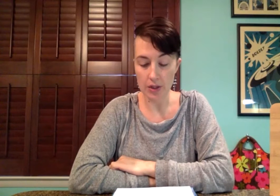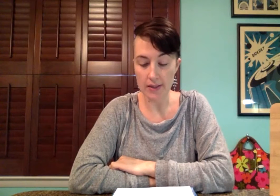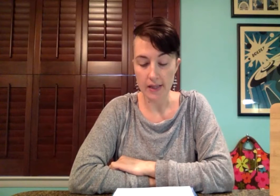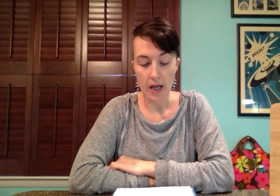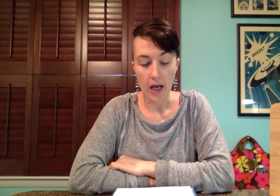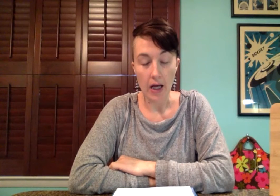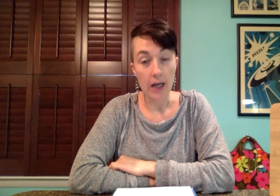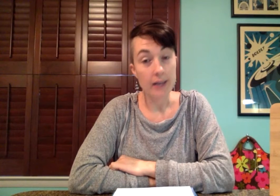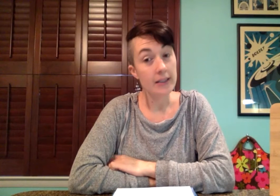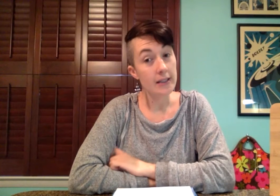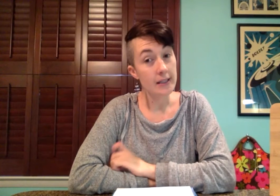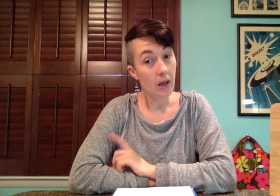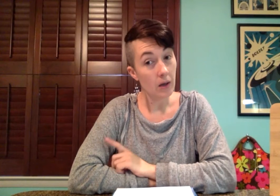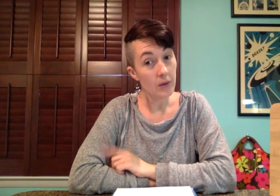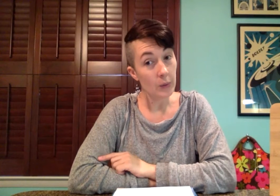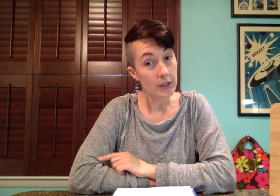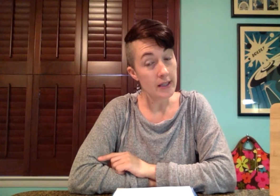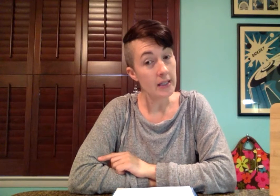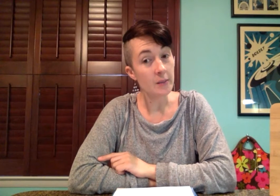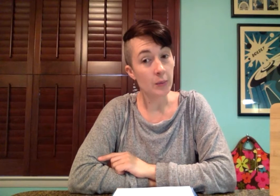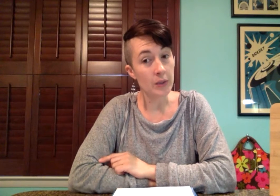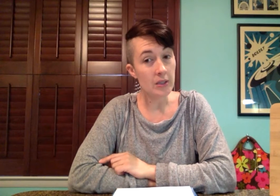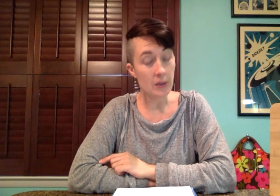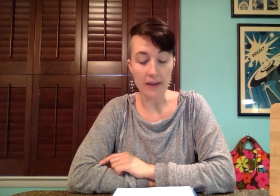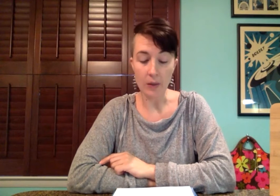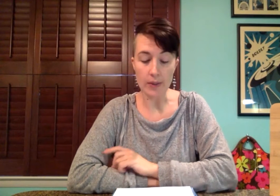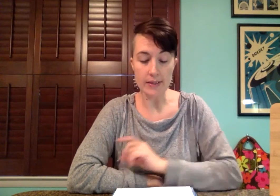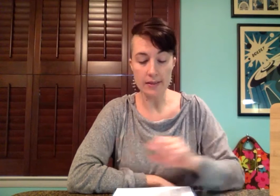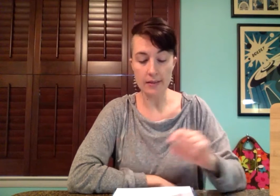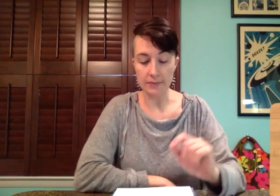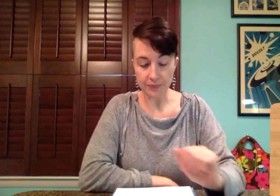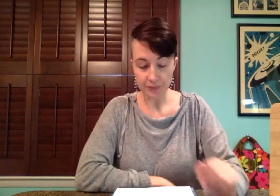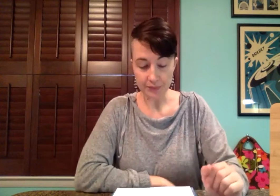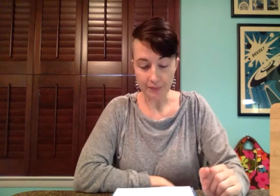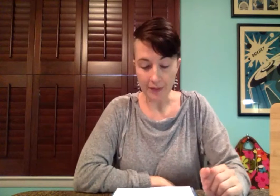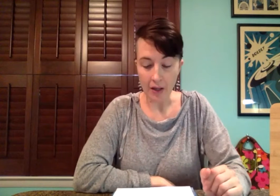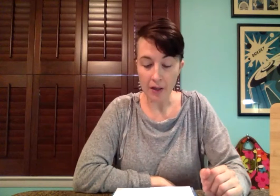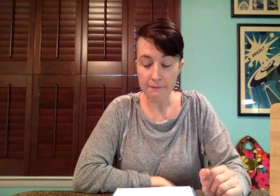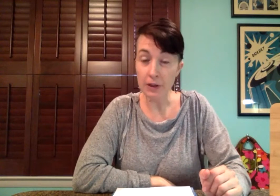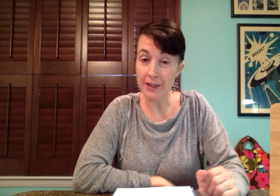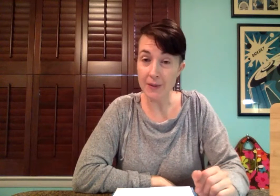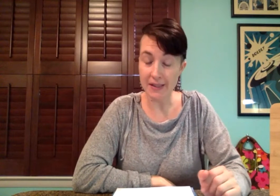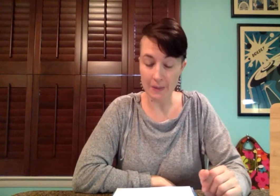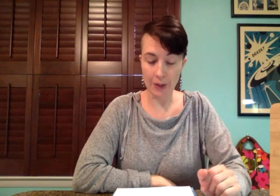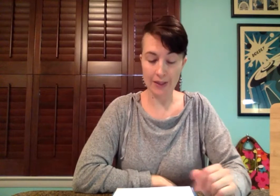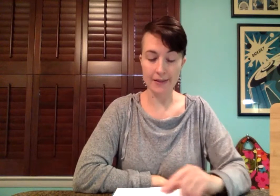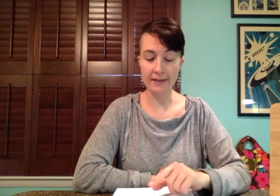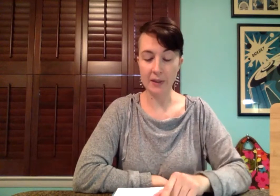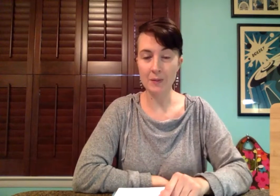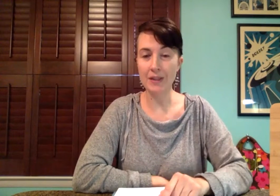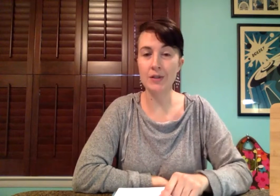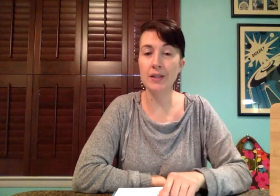keywords. I did not sign all the words, and it's important to note that I wasn't fully using American Sign Language because you can't